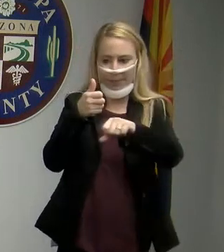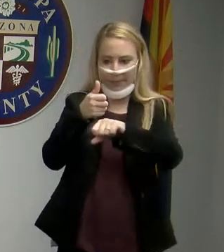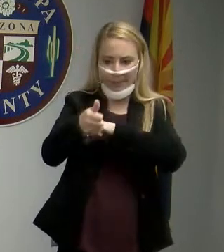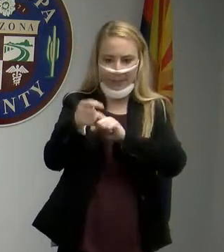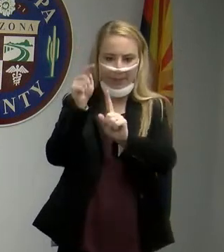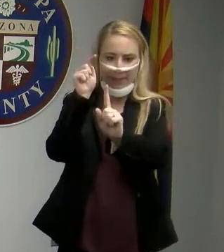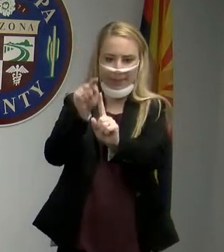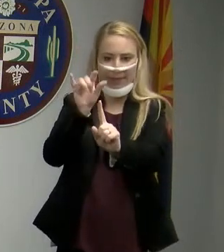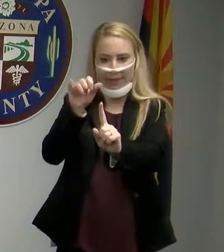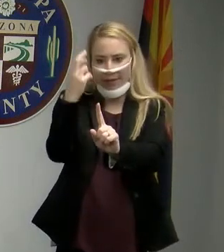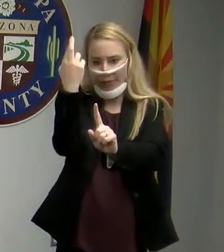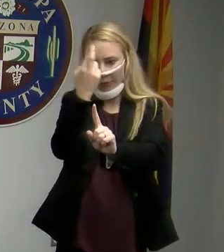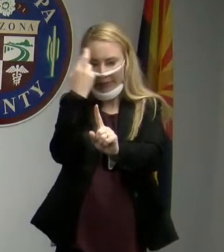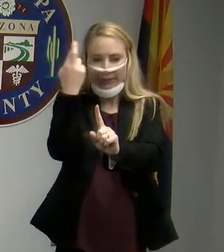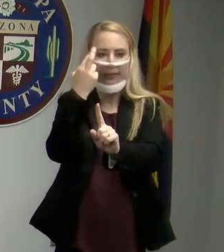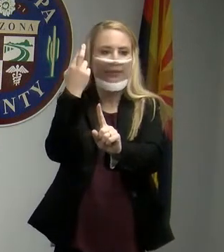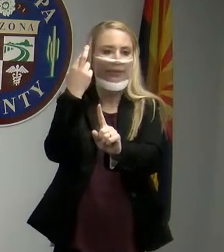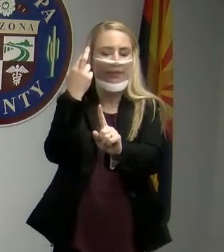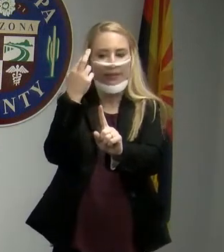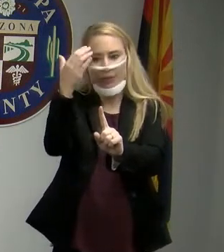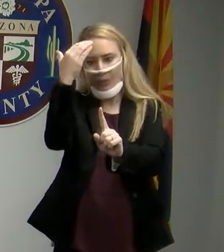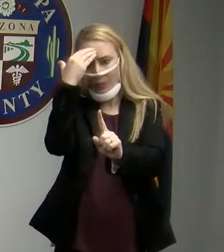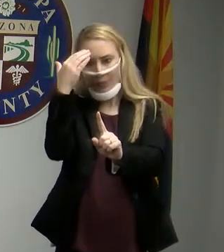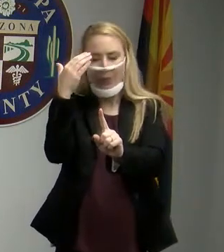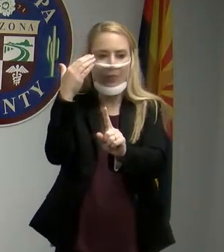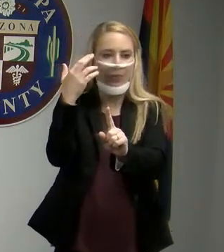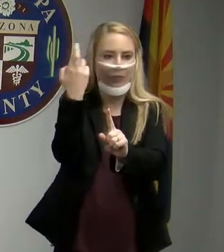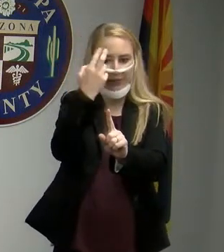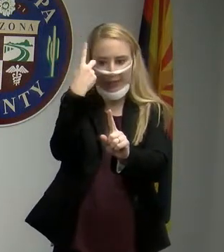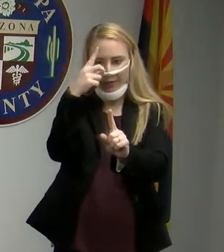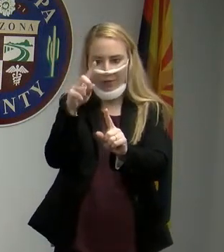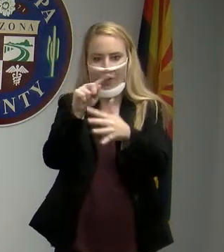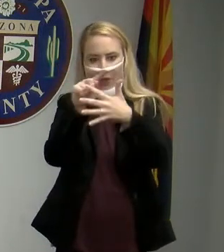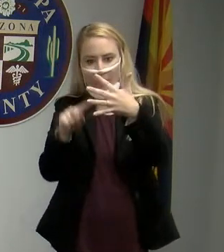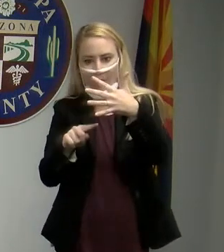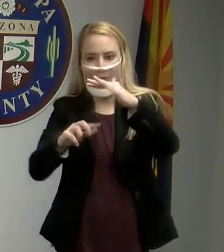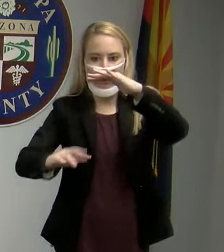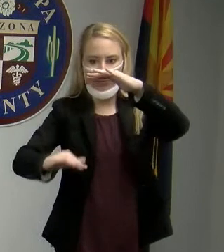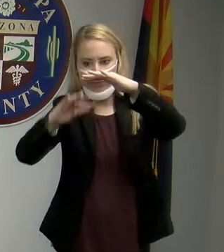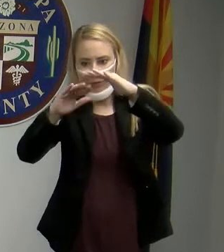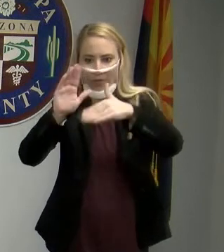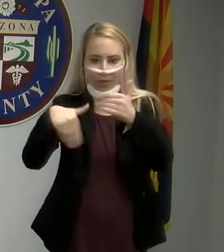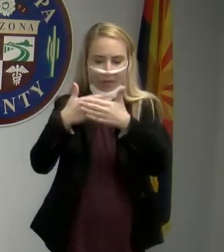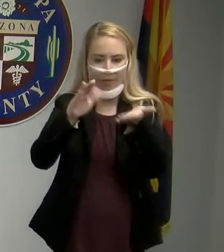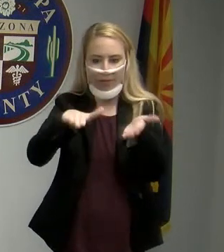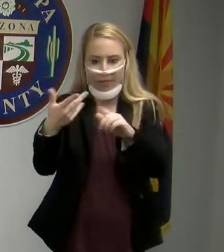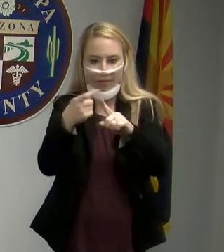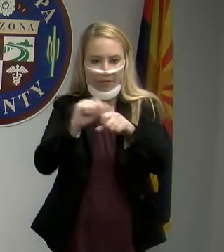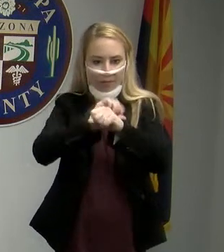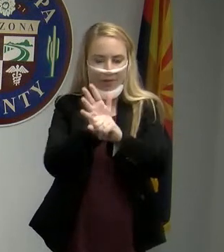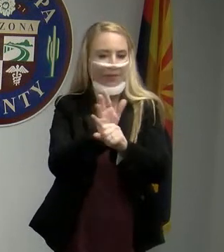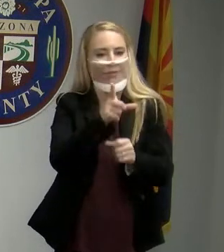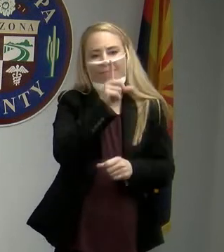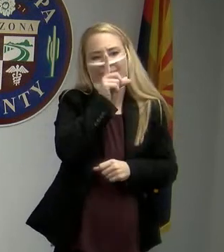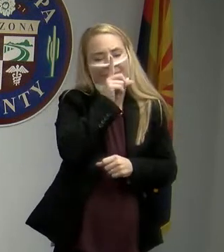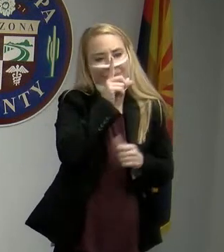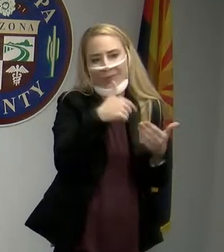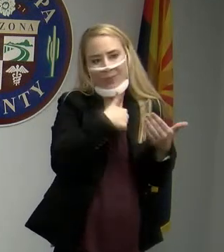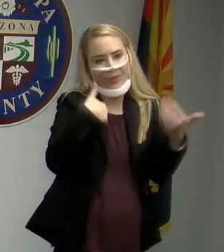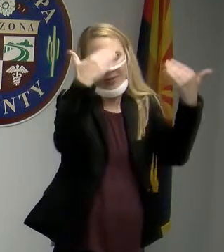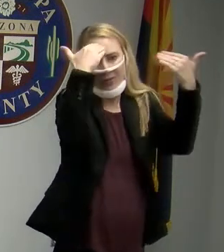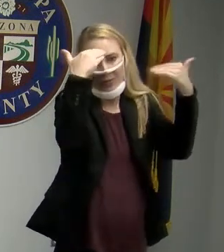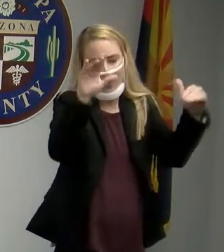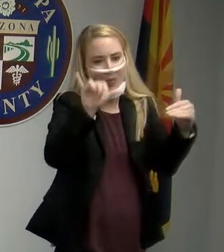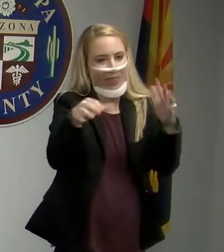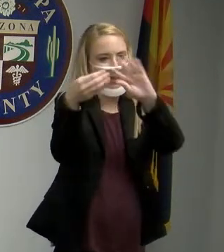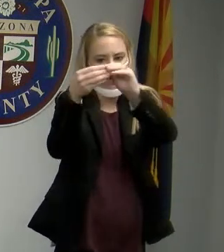death out there in the community. That is a kind of a lagging bit of information that we get later on during a pandemic